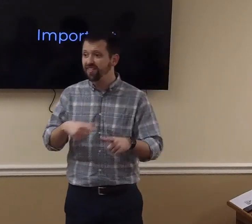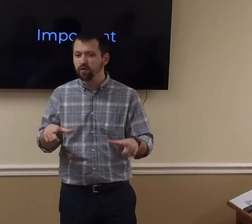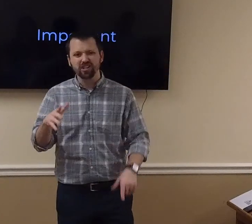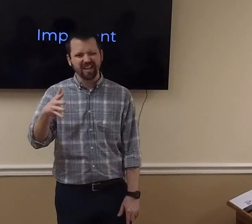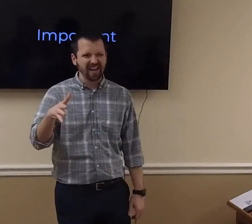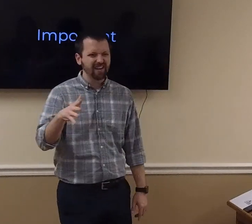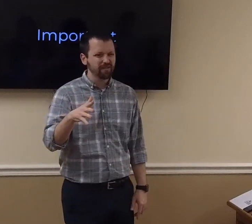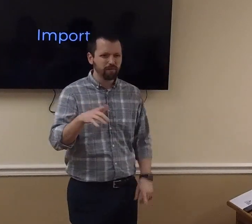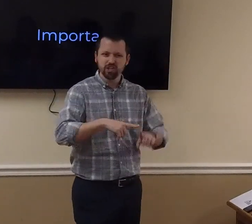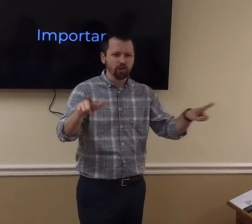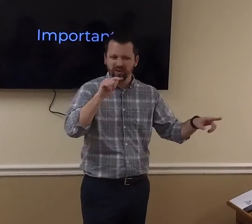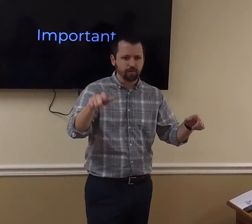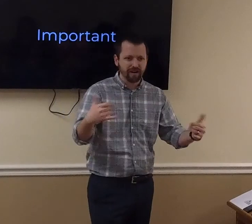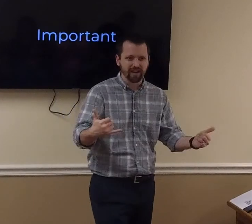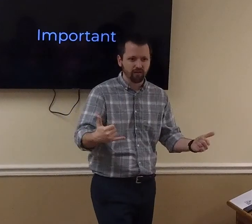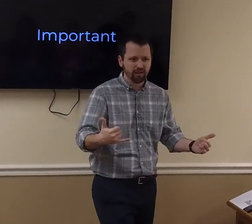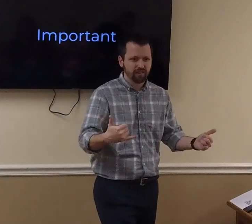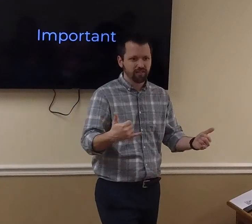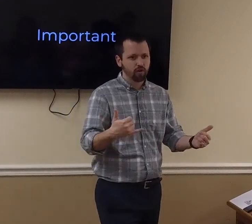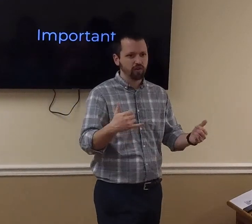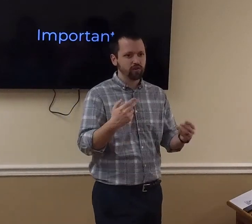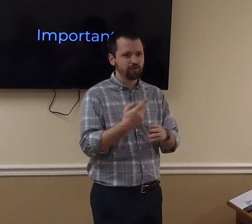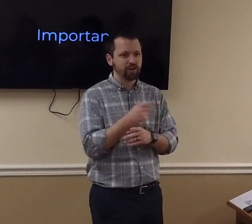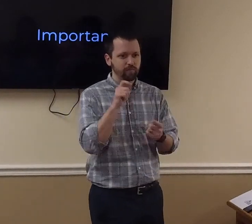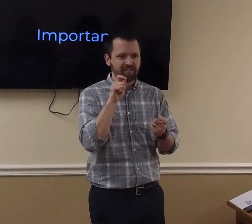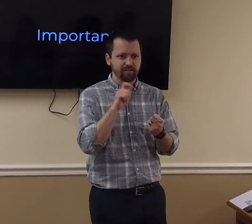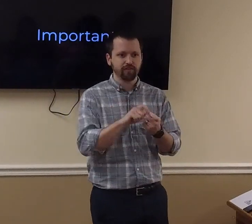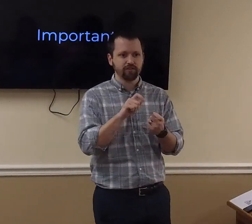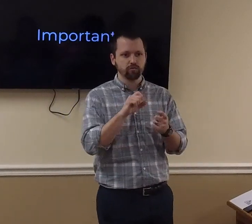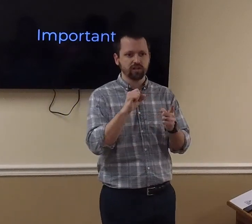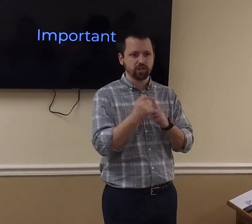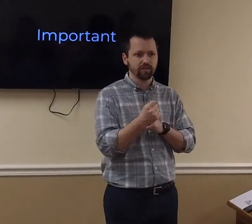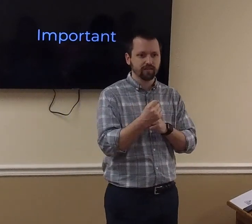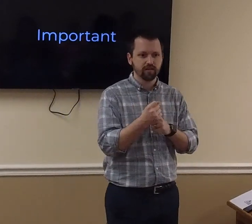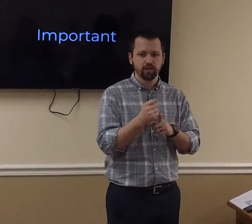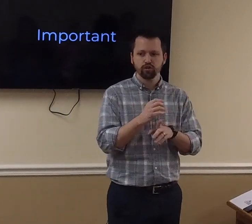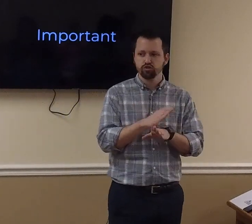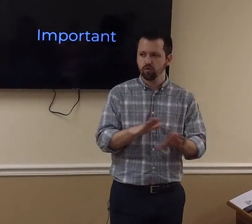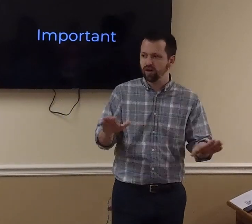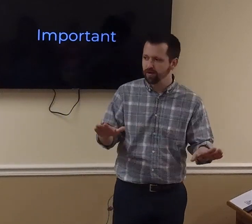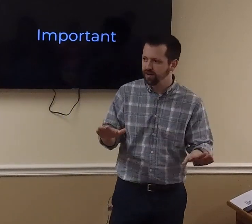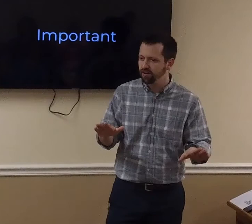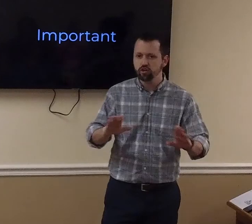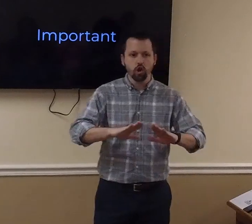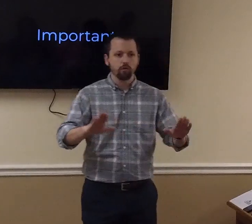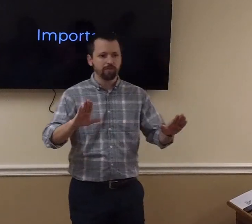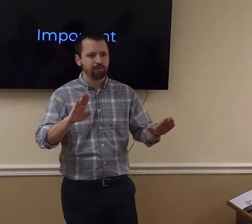language? Kind of, but y'all don't need them right now. They're only used in very specific situations. Don't worry about it. No more be